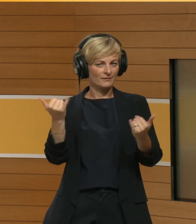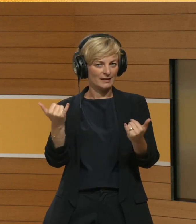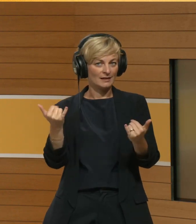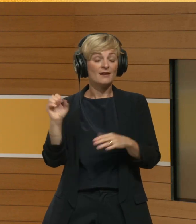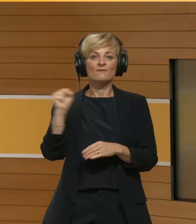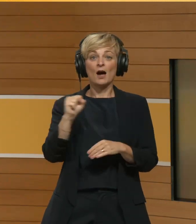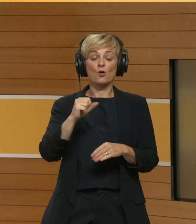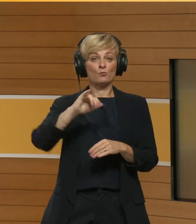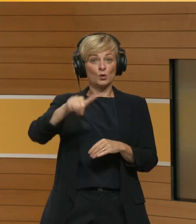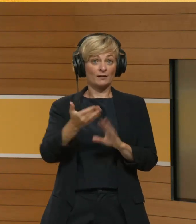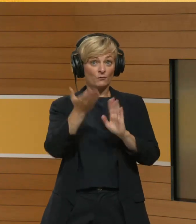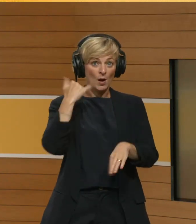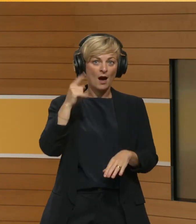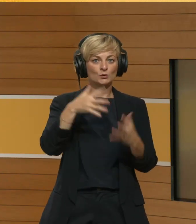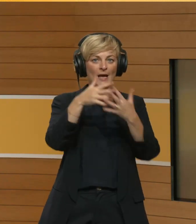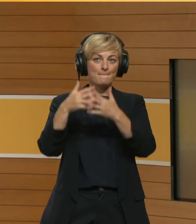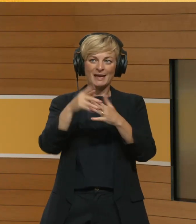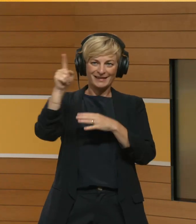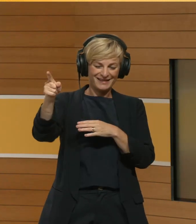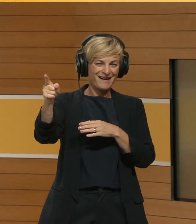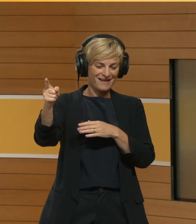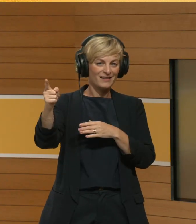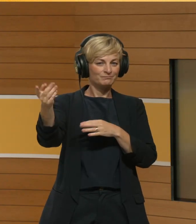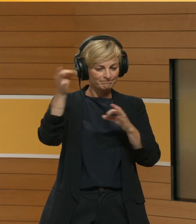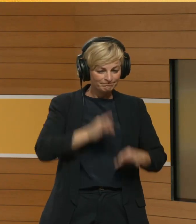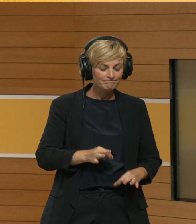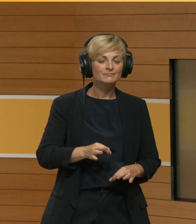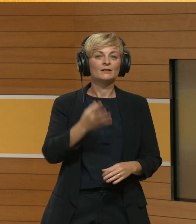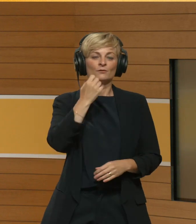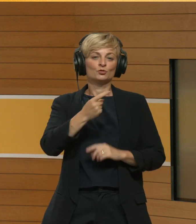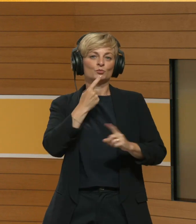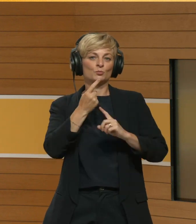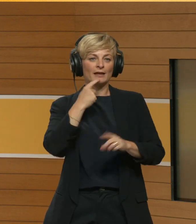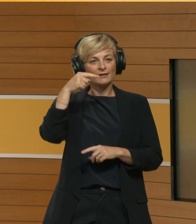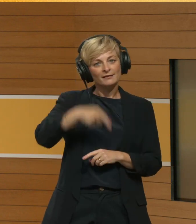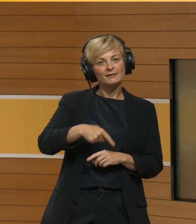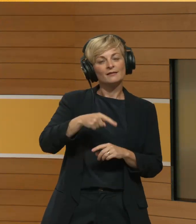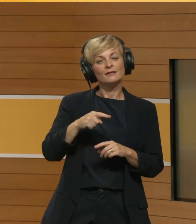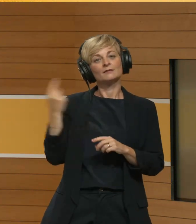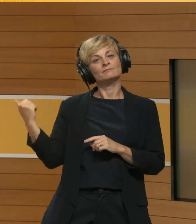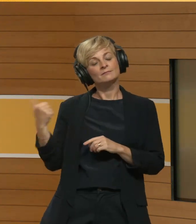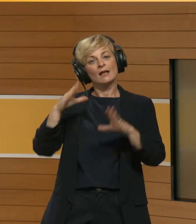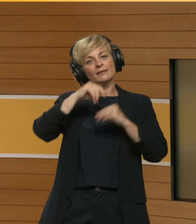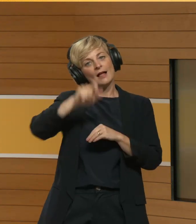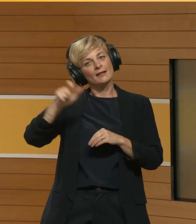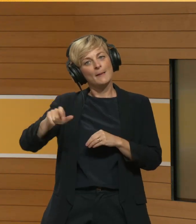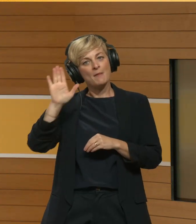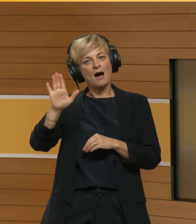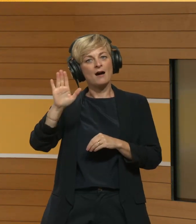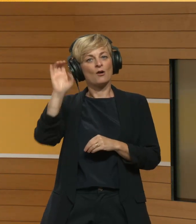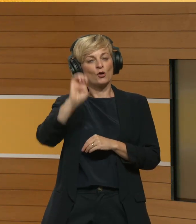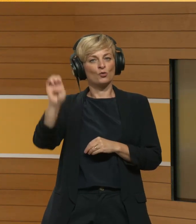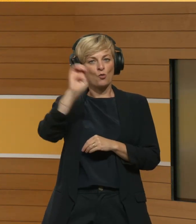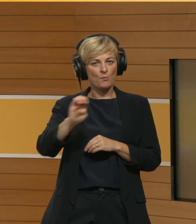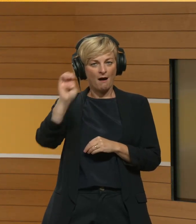the panel members evaluate the adaptation of this concept in the European context. And